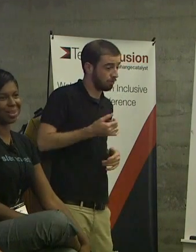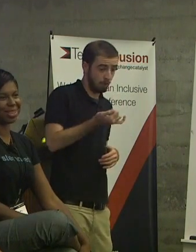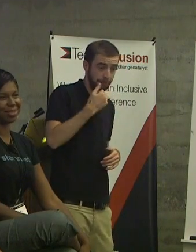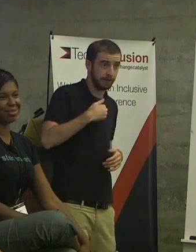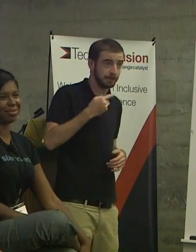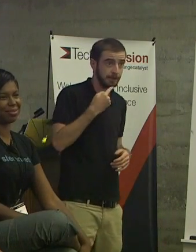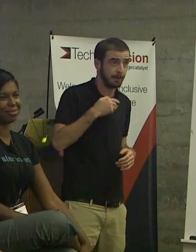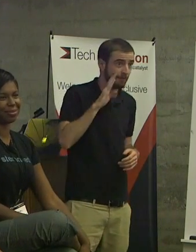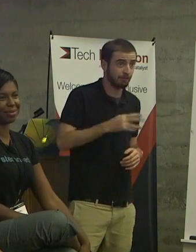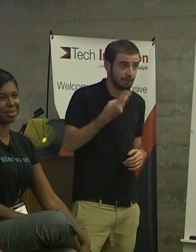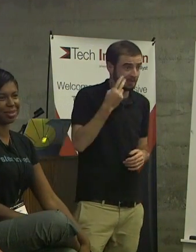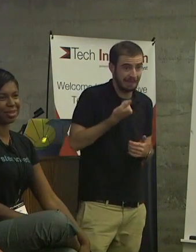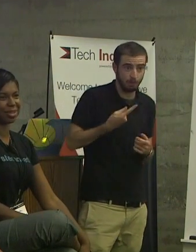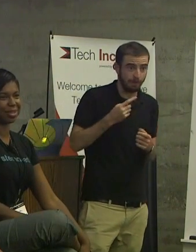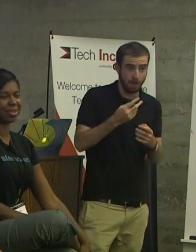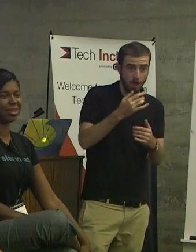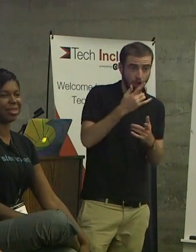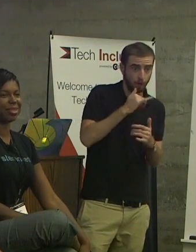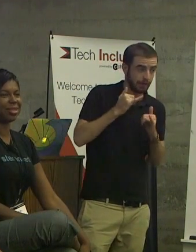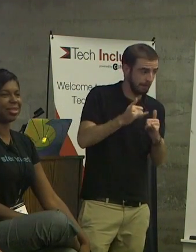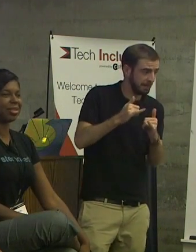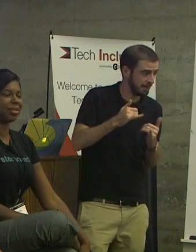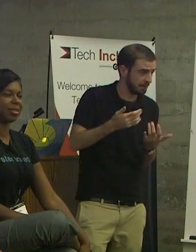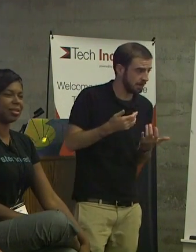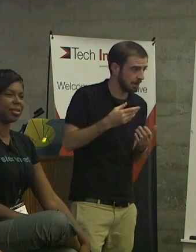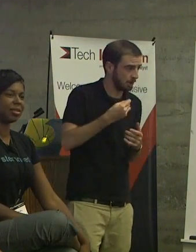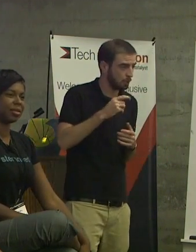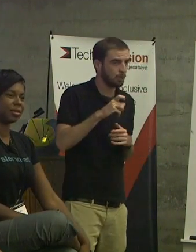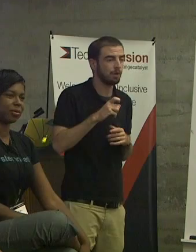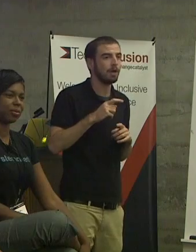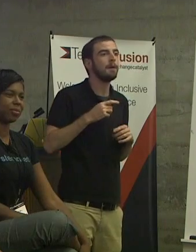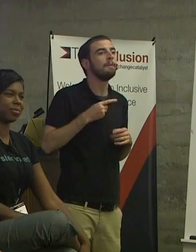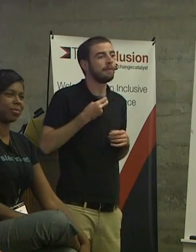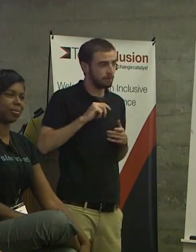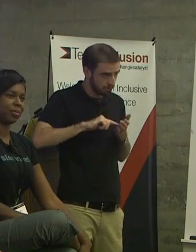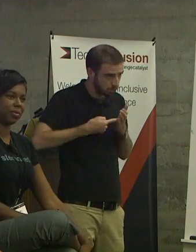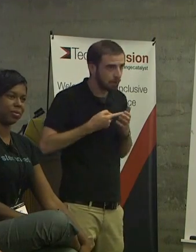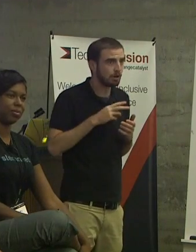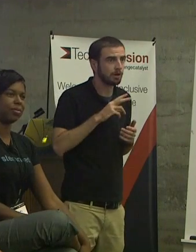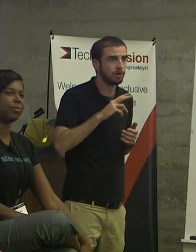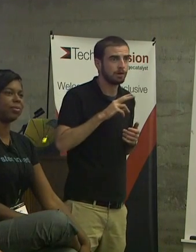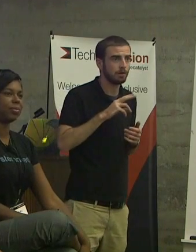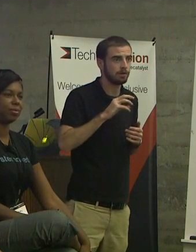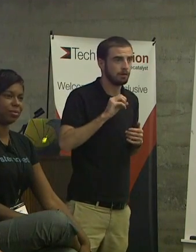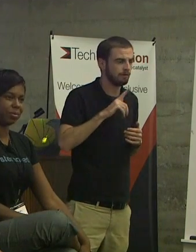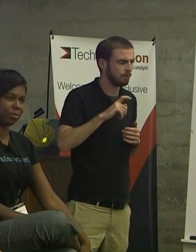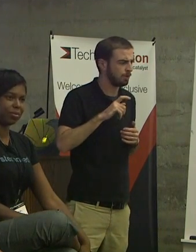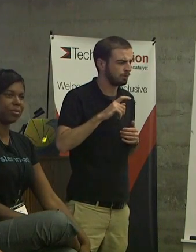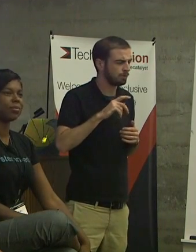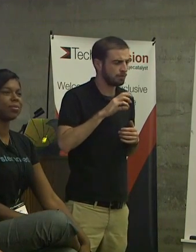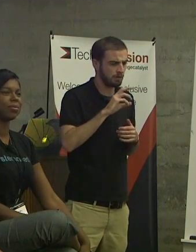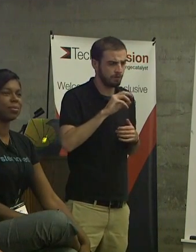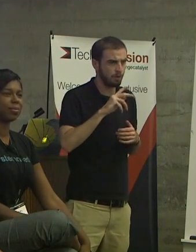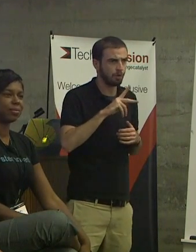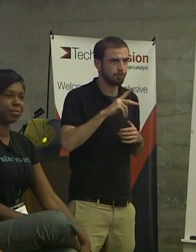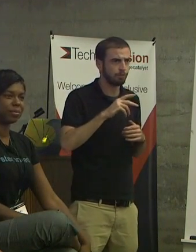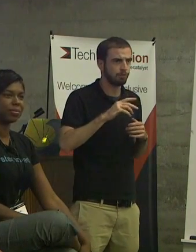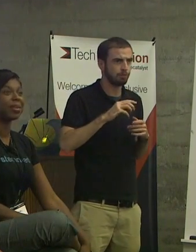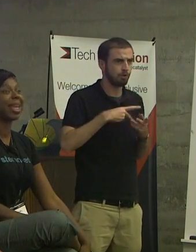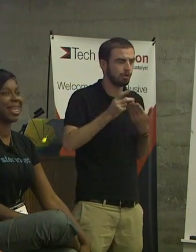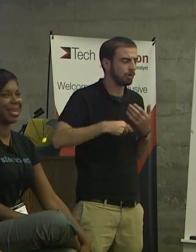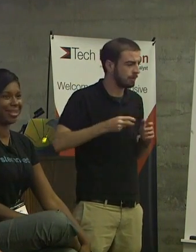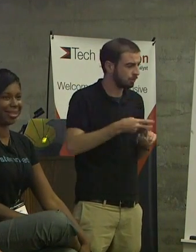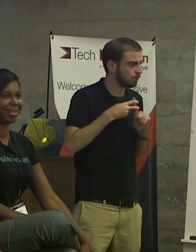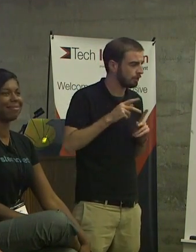said, I've never seen anybody who looked like me in Google. And then, you know, we started the BOLD program and recruited people from HBCUs, but they were like deers